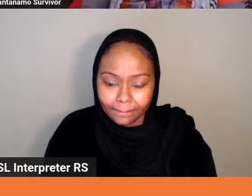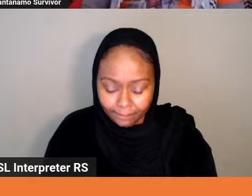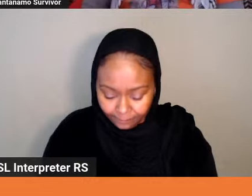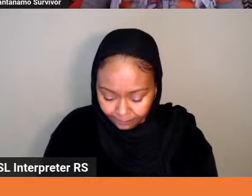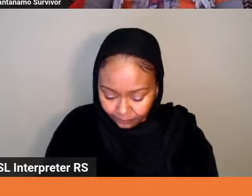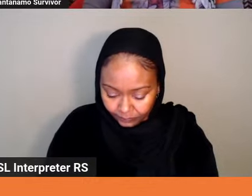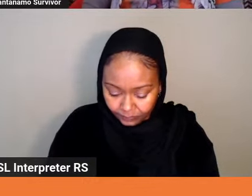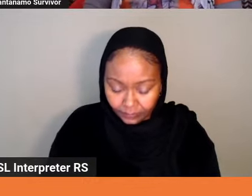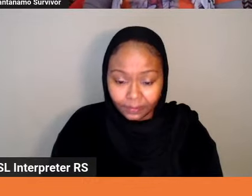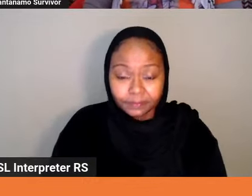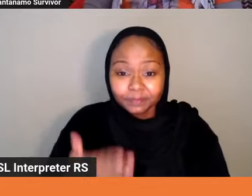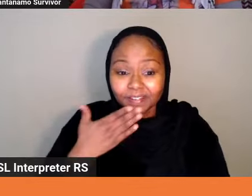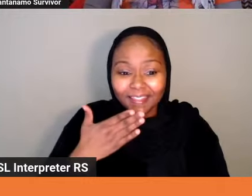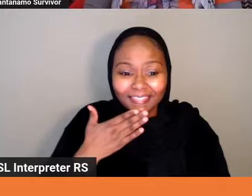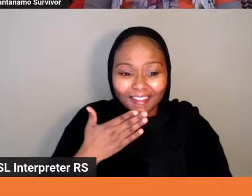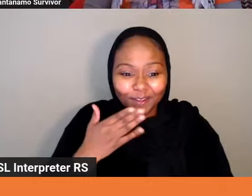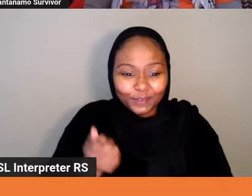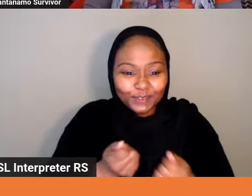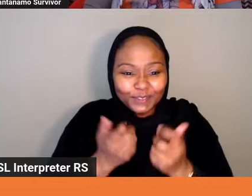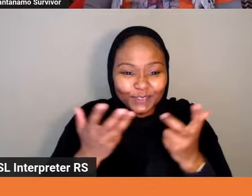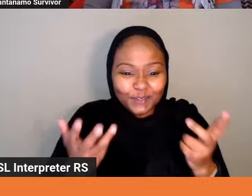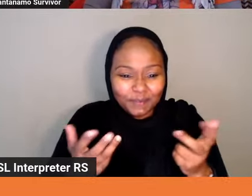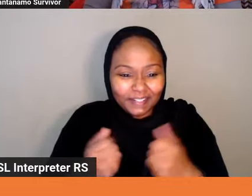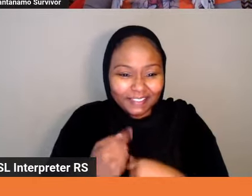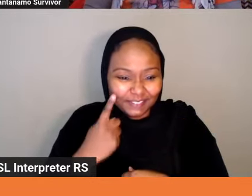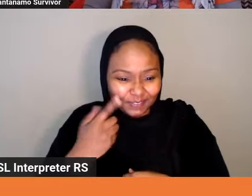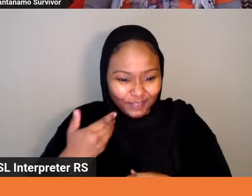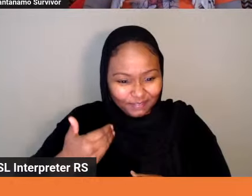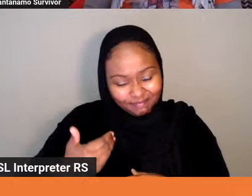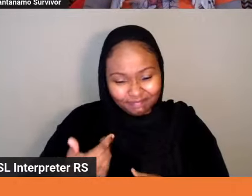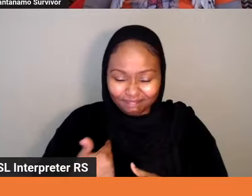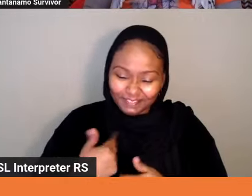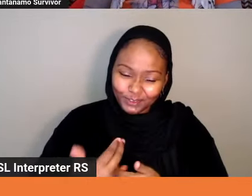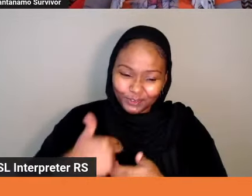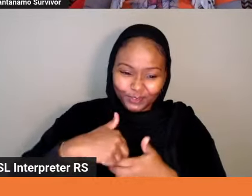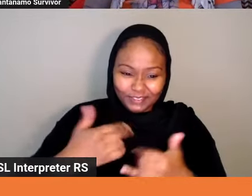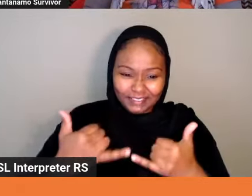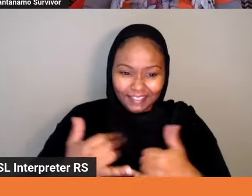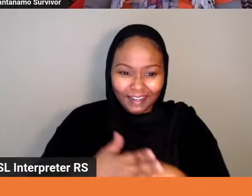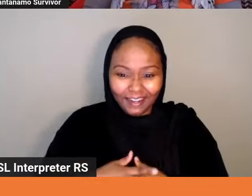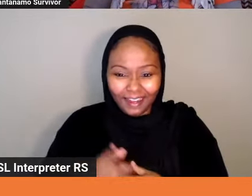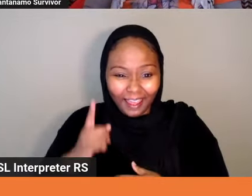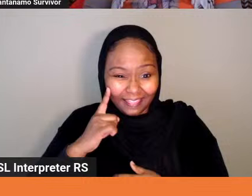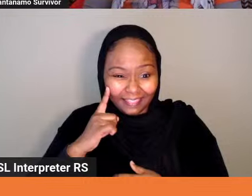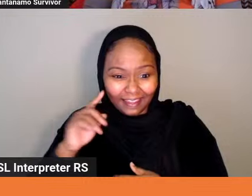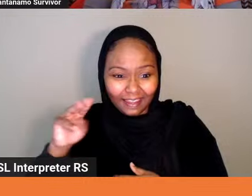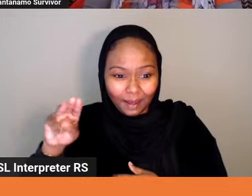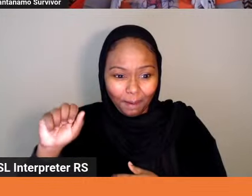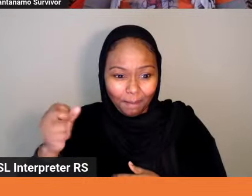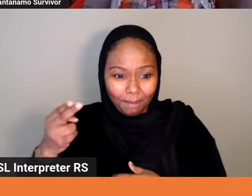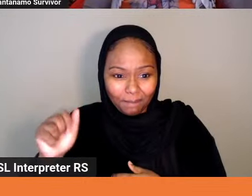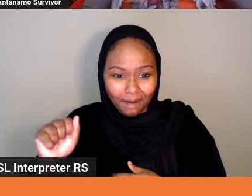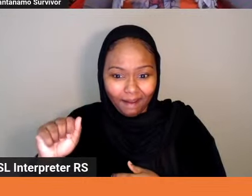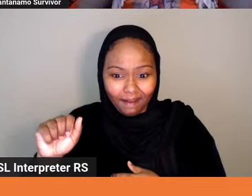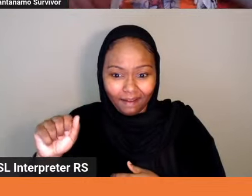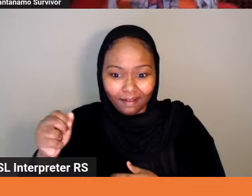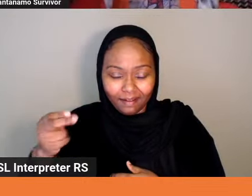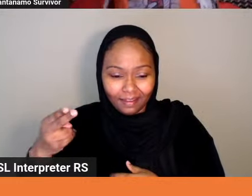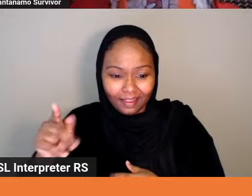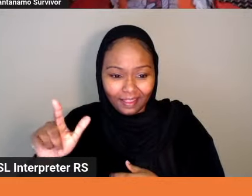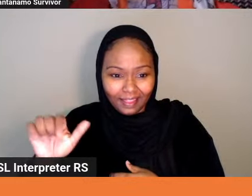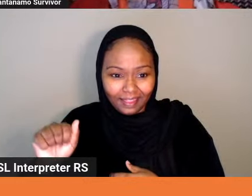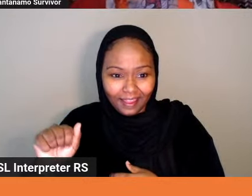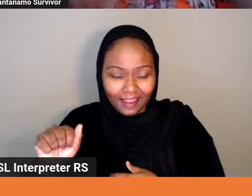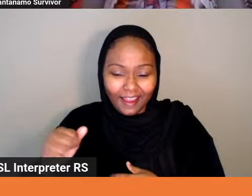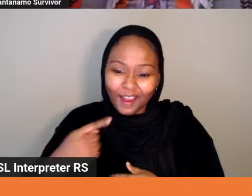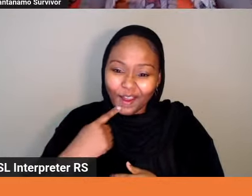Thank you so much for having me today. Before I start, I think Mahilal has requested a gift to the audience. So I'll start.